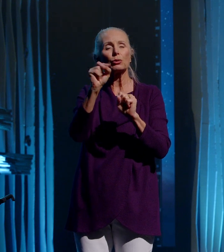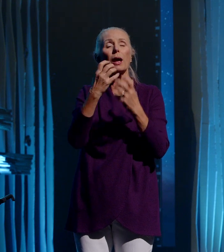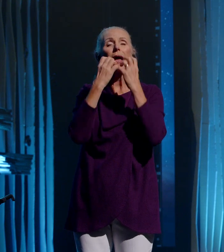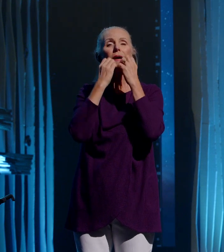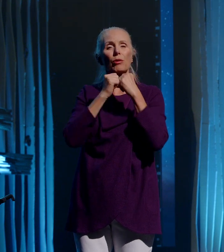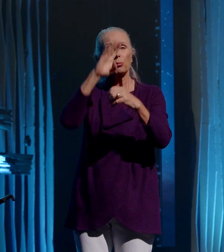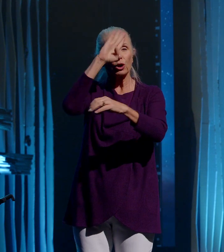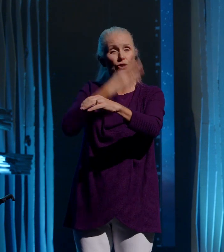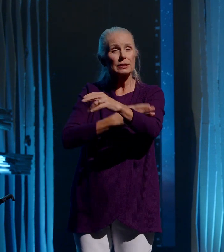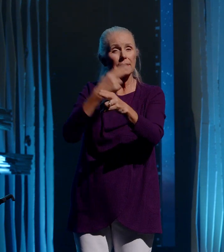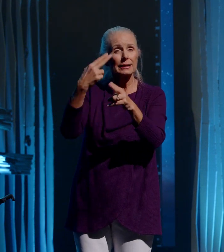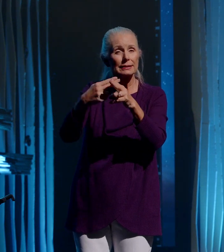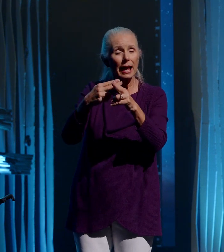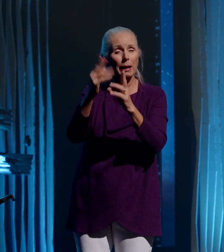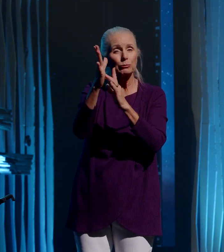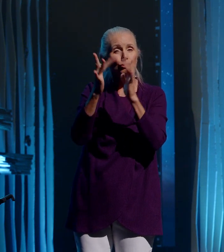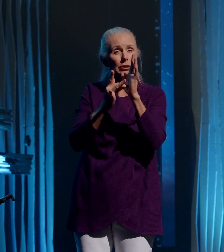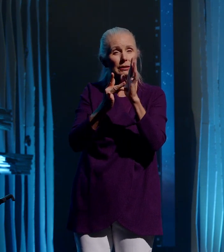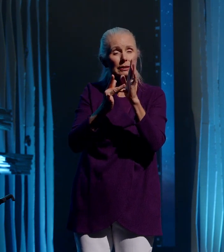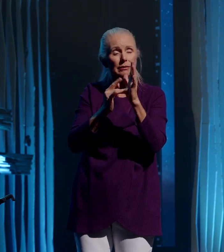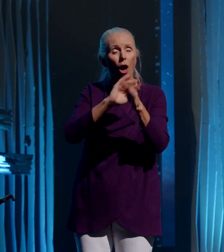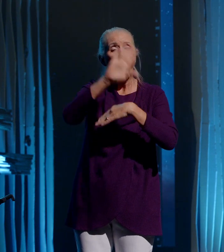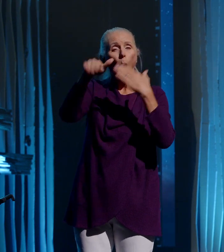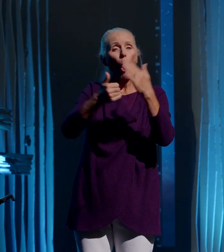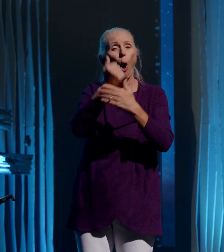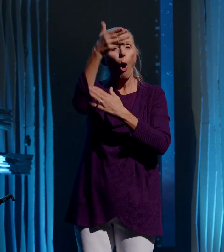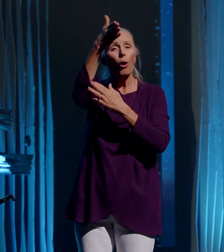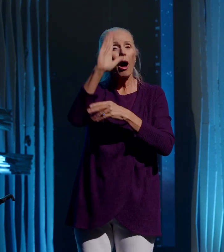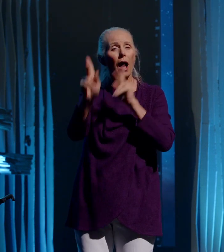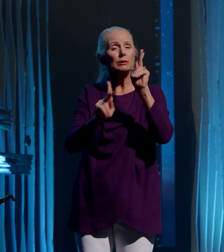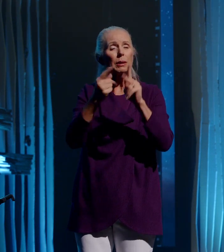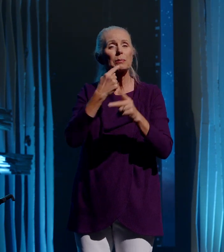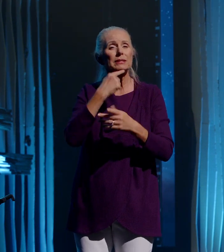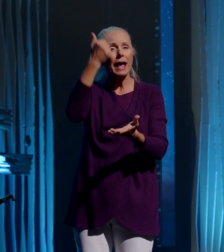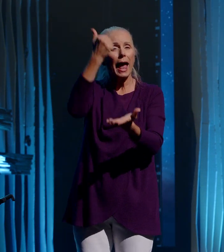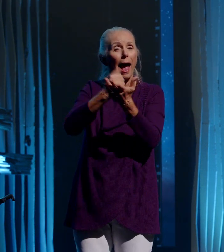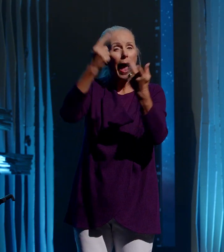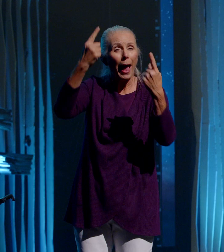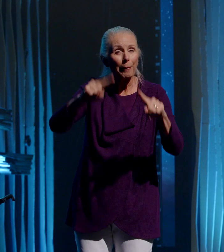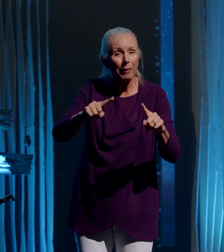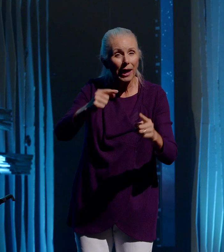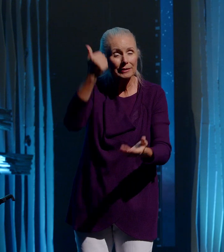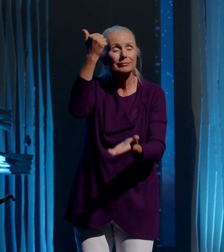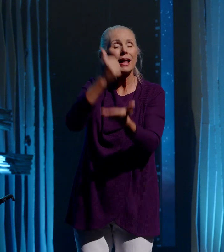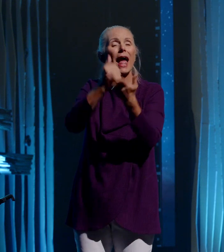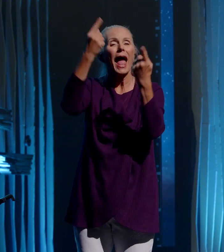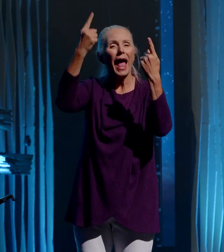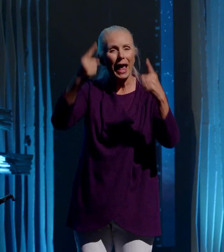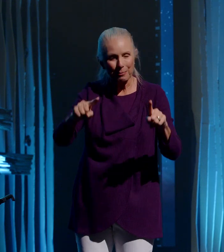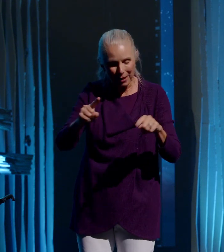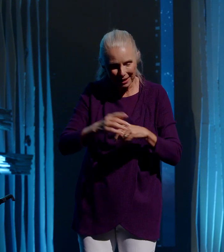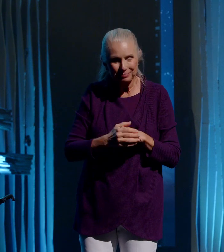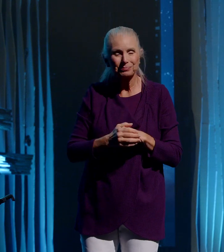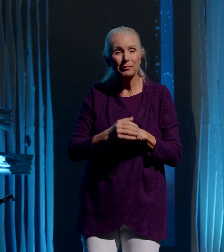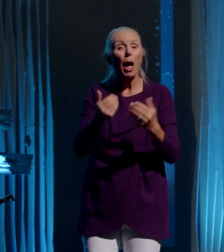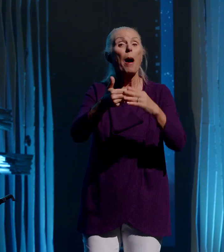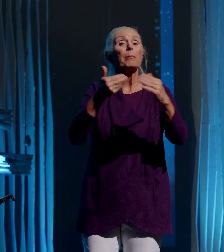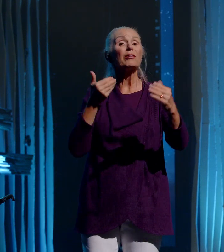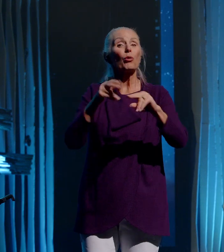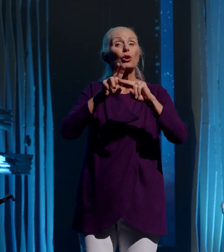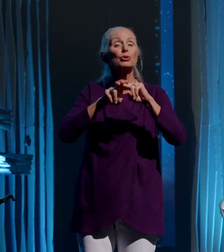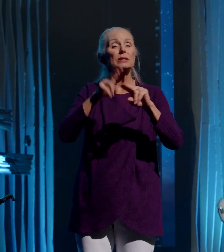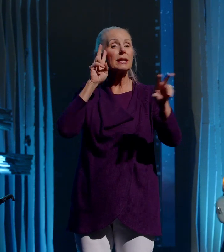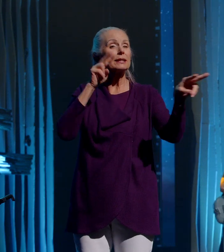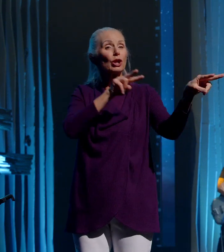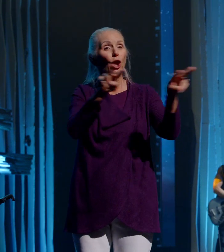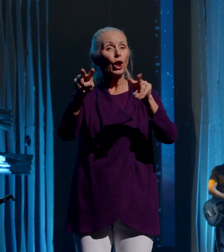Jesus' name we pray. Let all God's people say amen. Say amen one more time, church. Come on. Yeah, before you take your seats, can you turn to